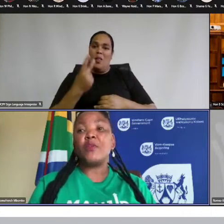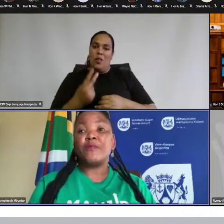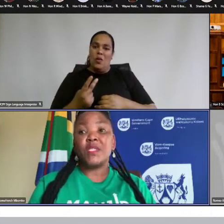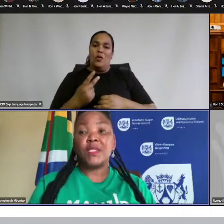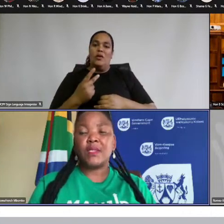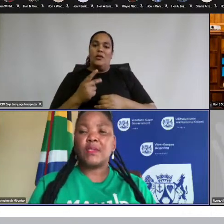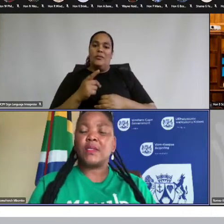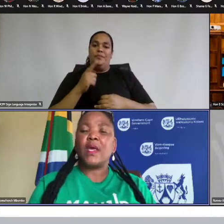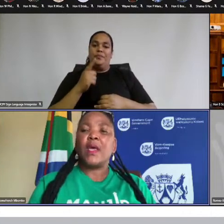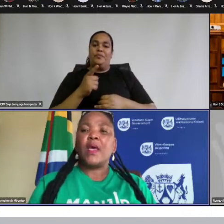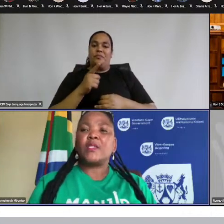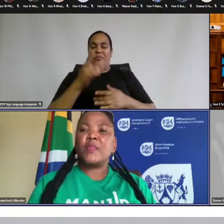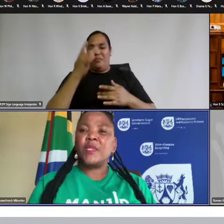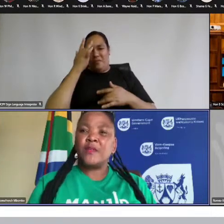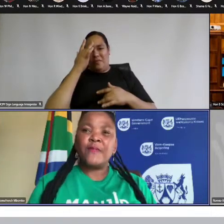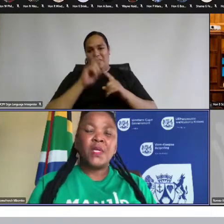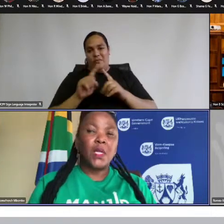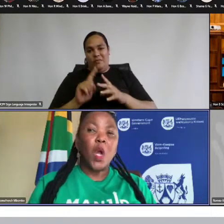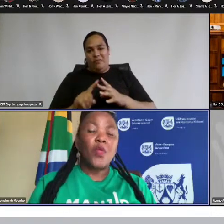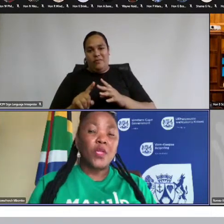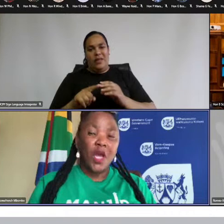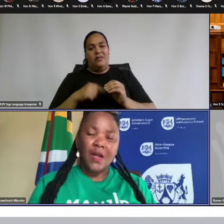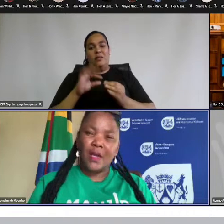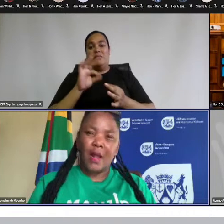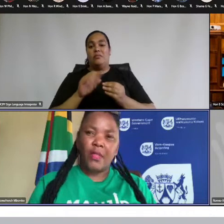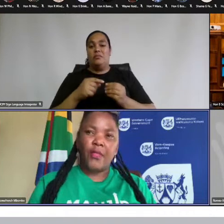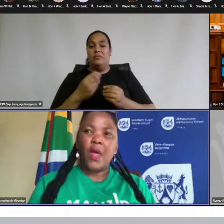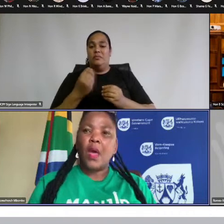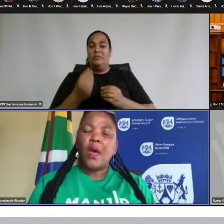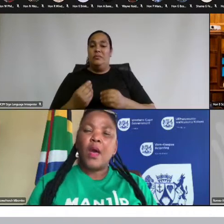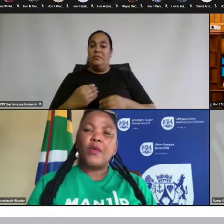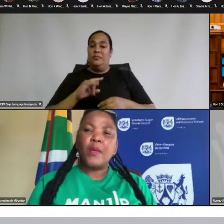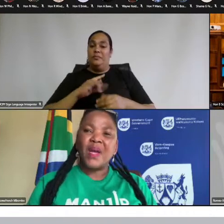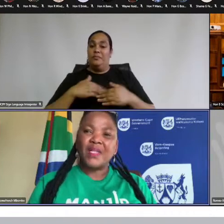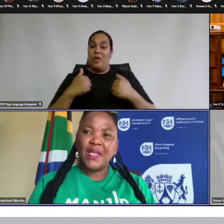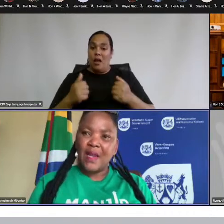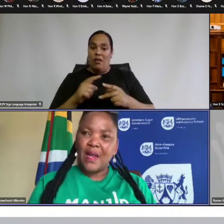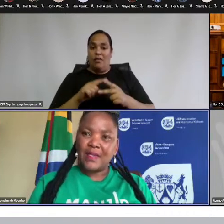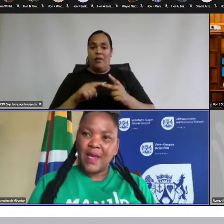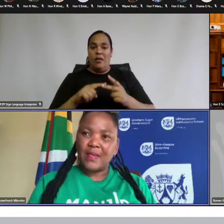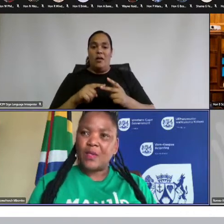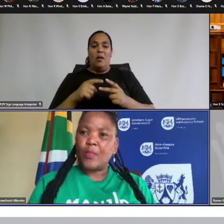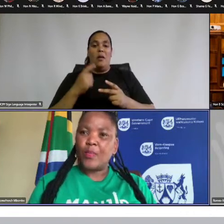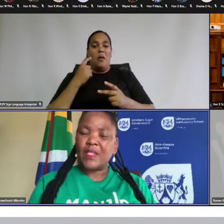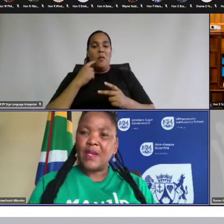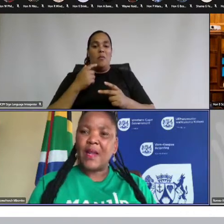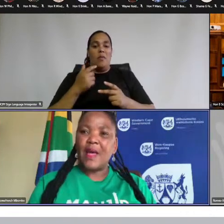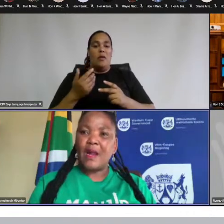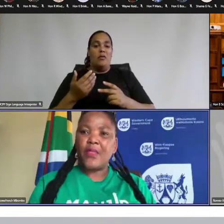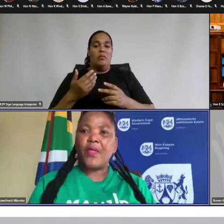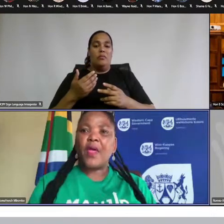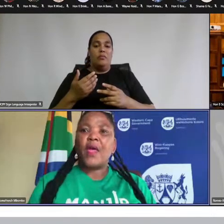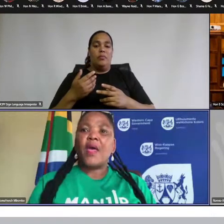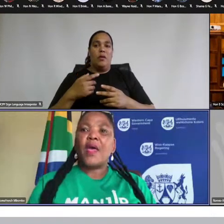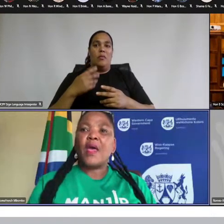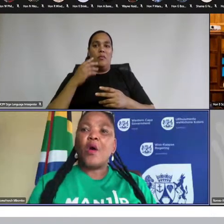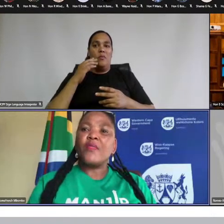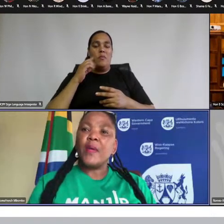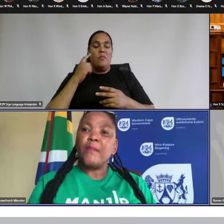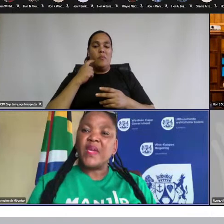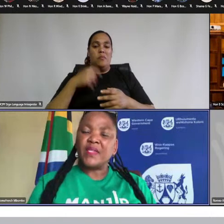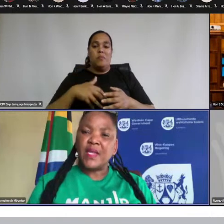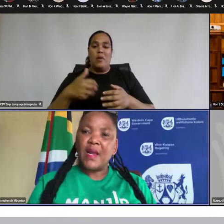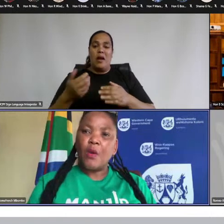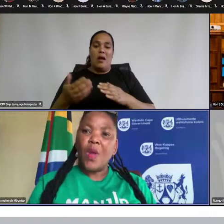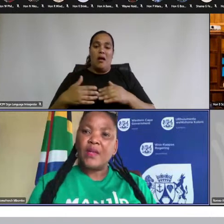quadruple burden of disease, specifically on the child health, on the maternal deaths, on maternal health,